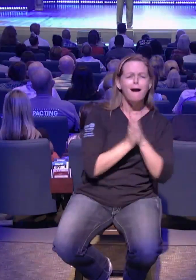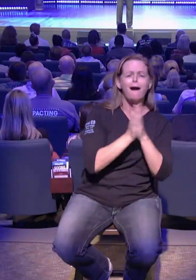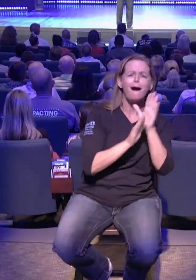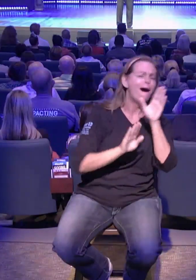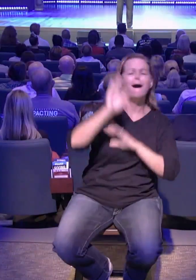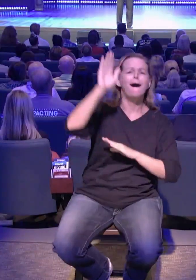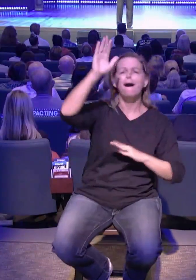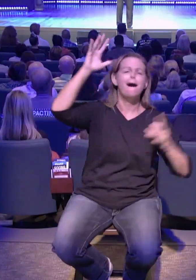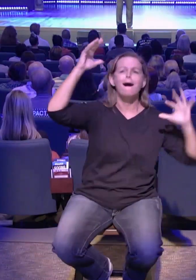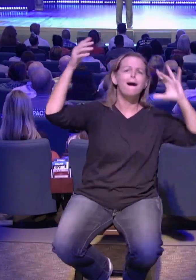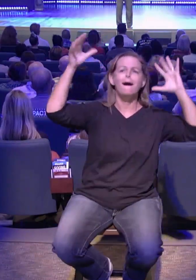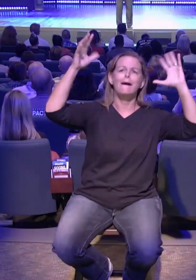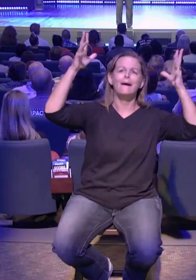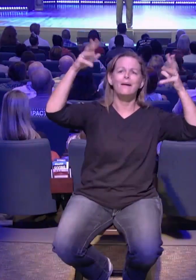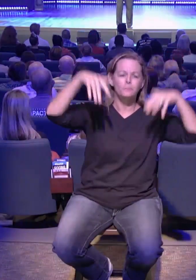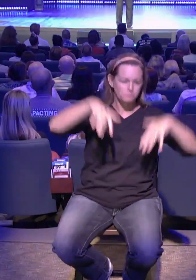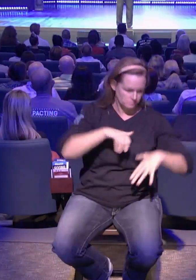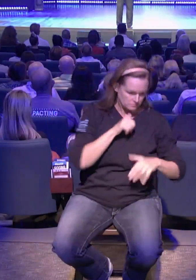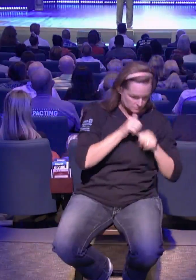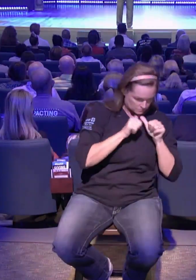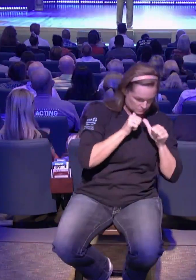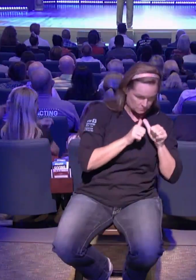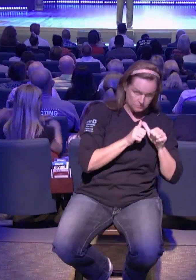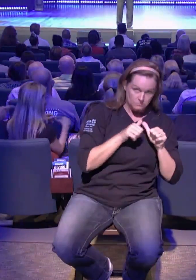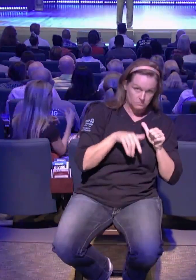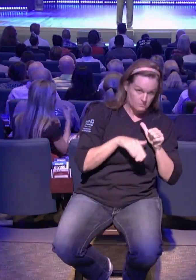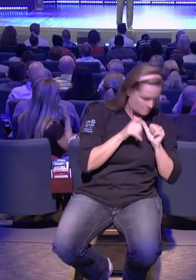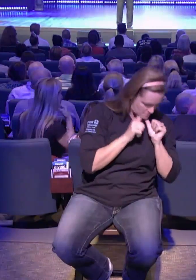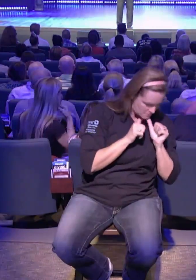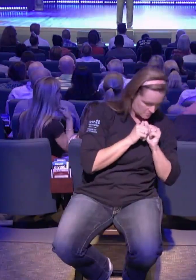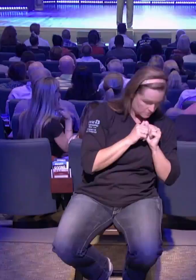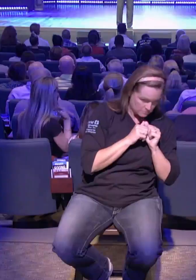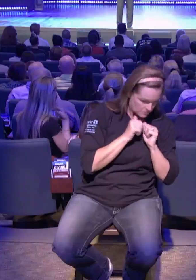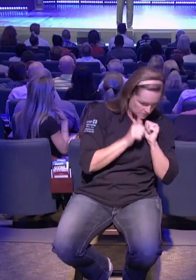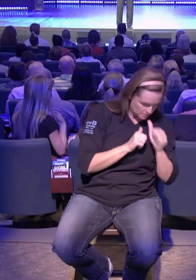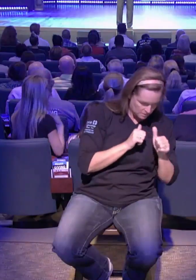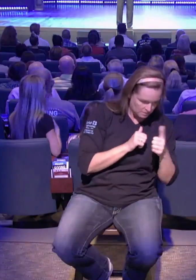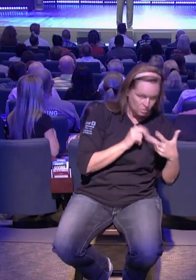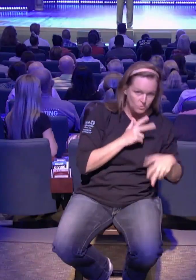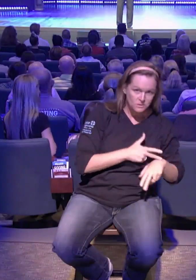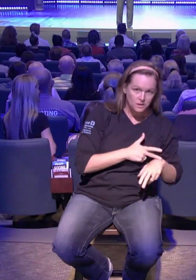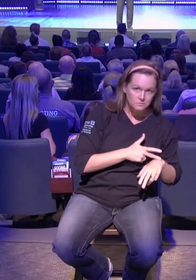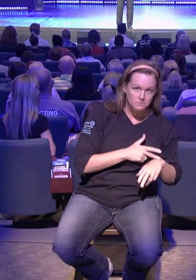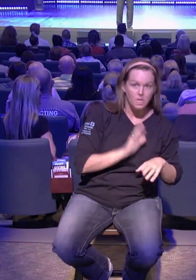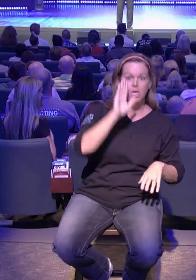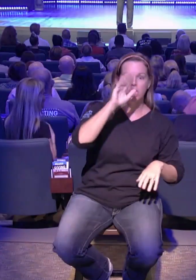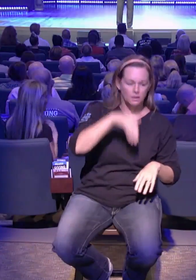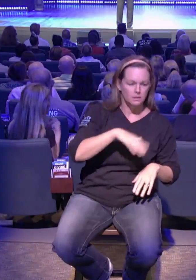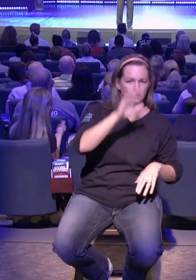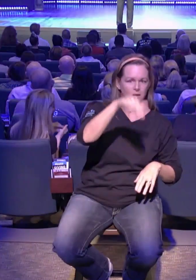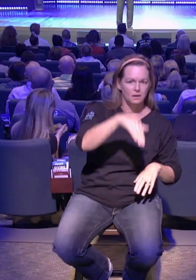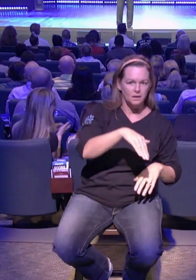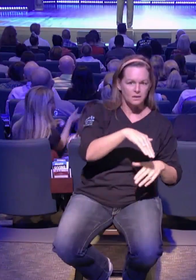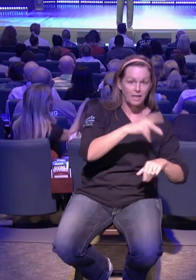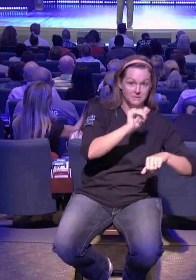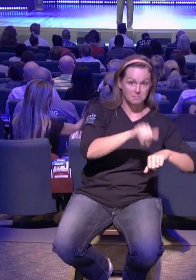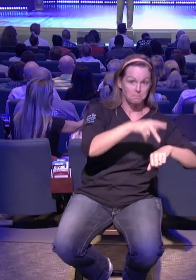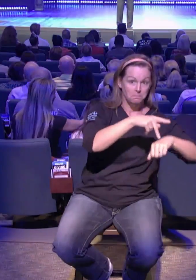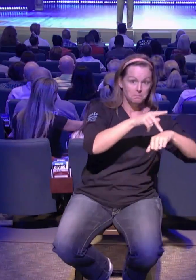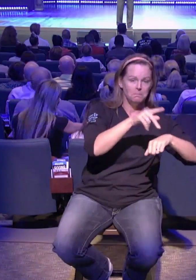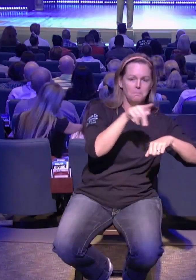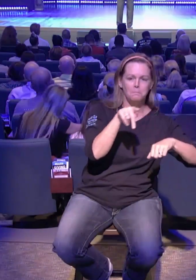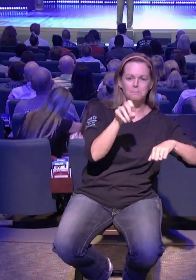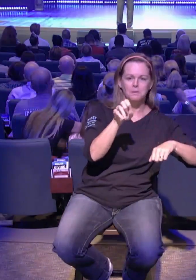out. But these two guys were now brought before the religious leaders